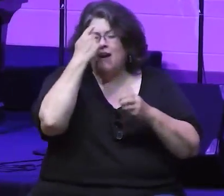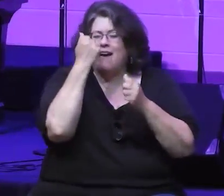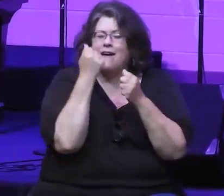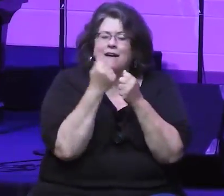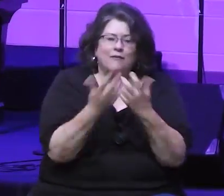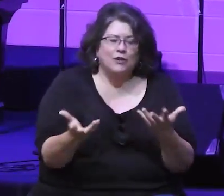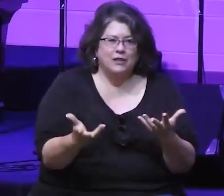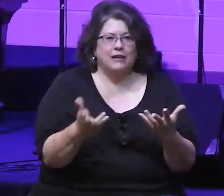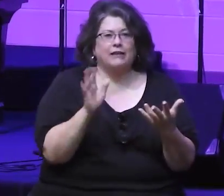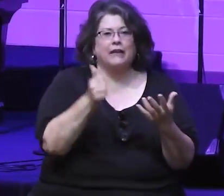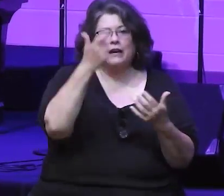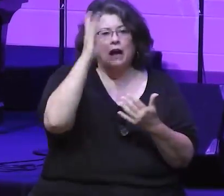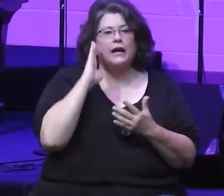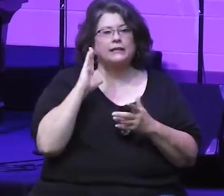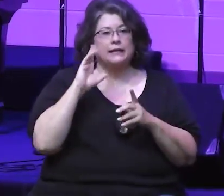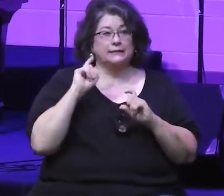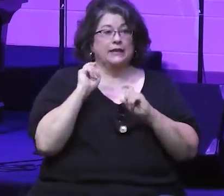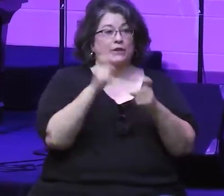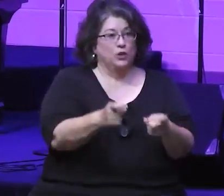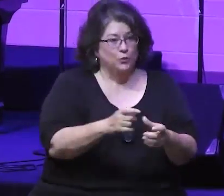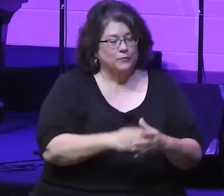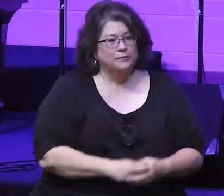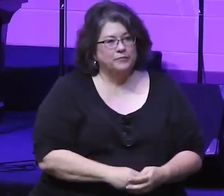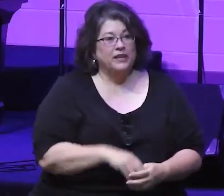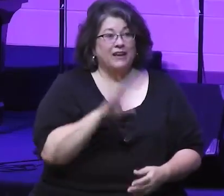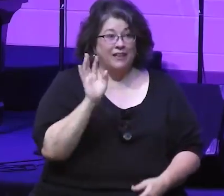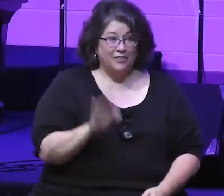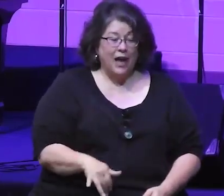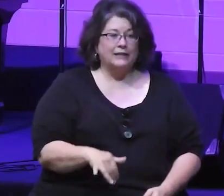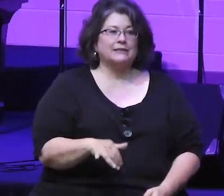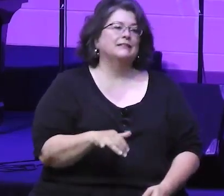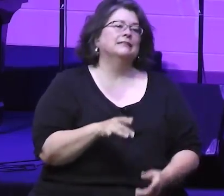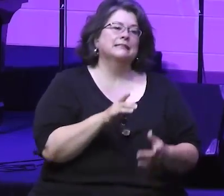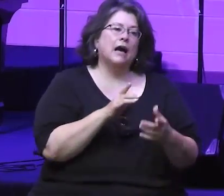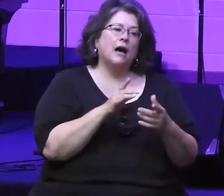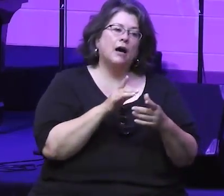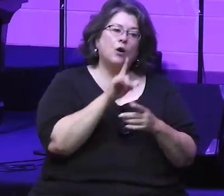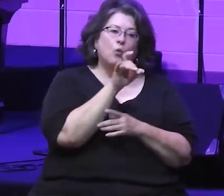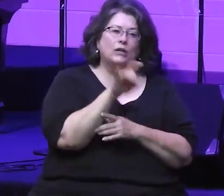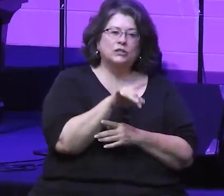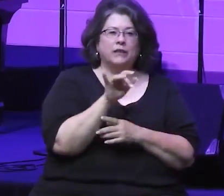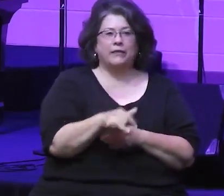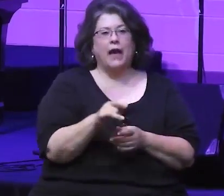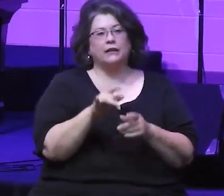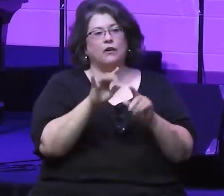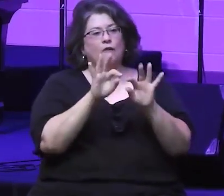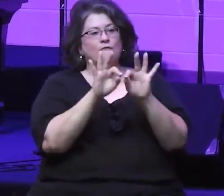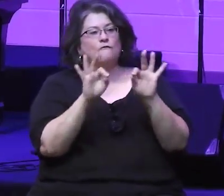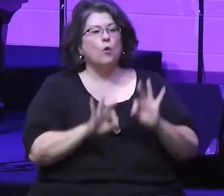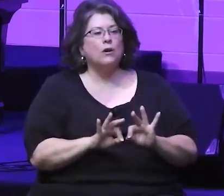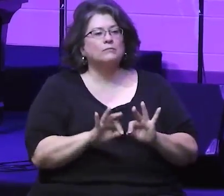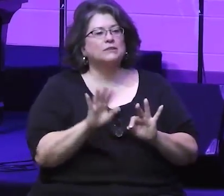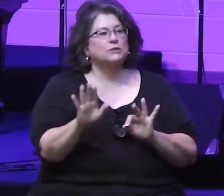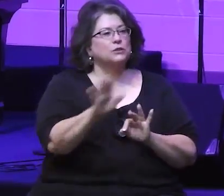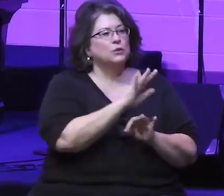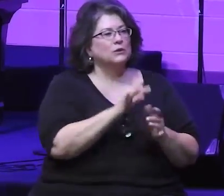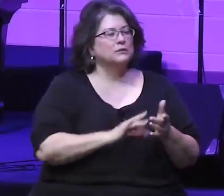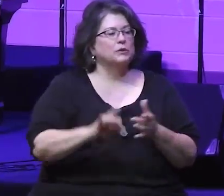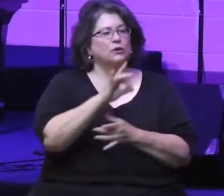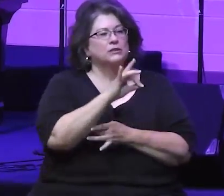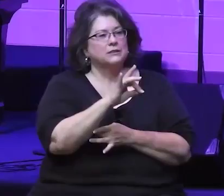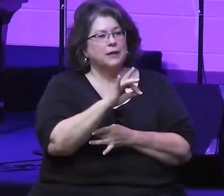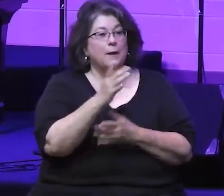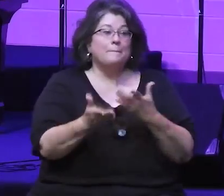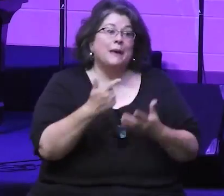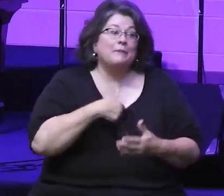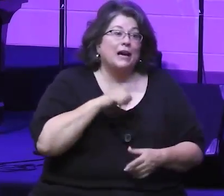the things that God has entrusted to you. That's a spiritual formation question. I could have just asked this at the beginning, said, let's leave church, and it probably